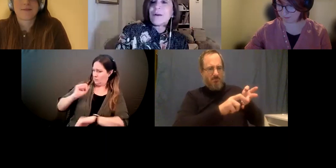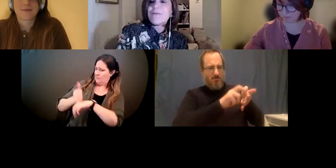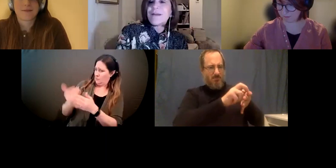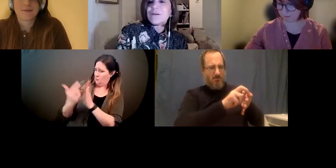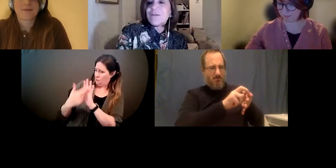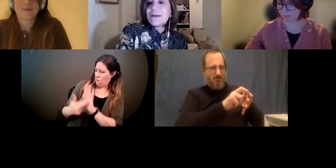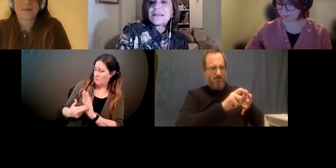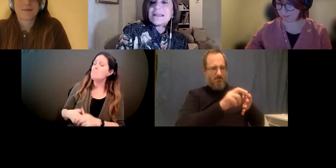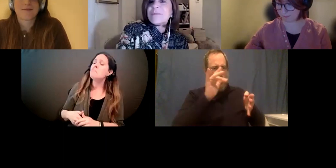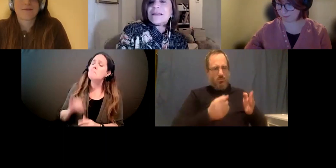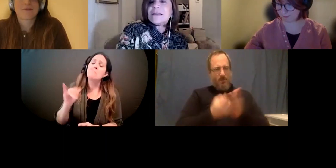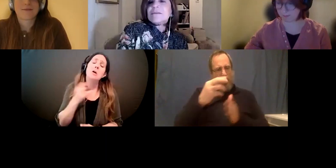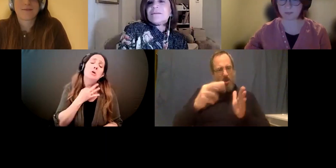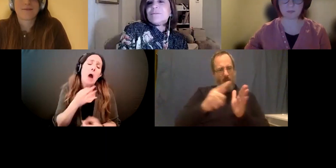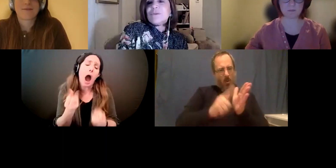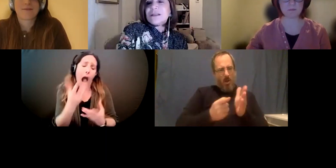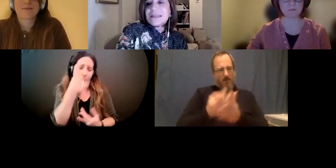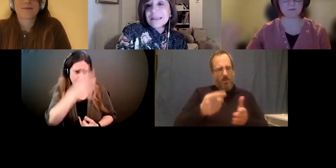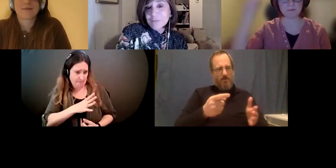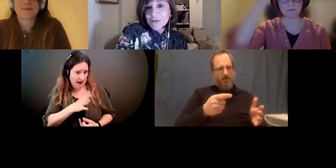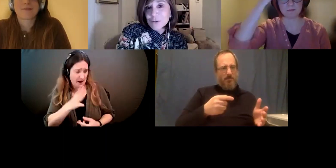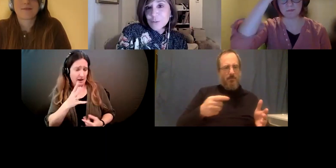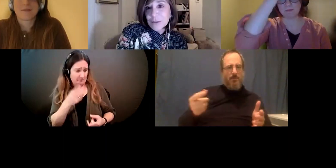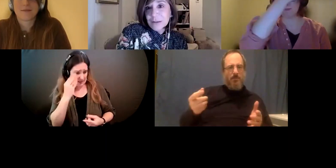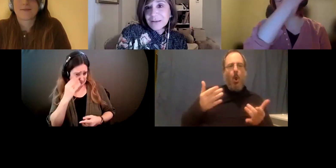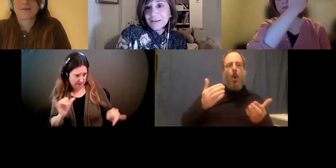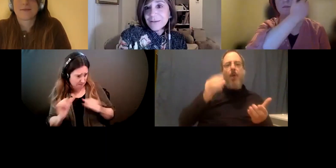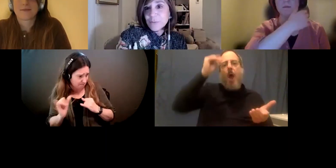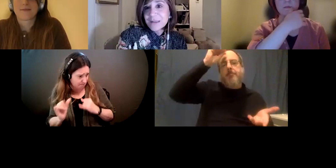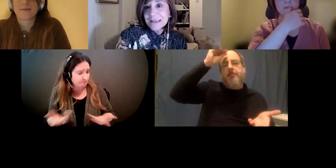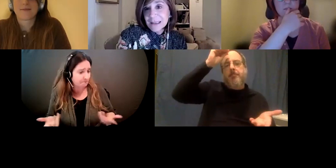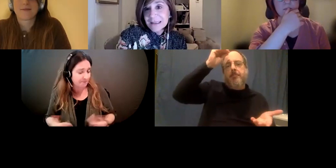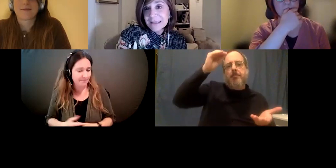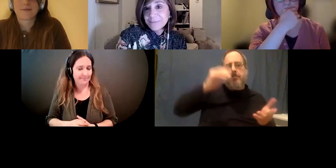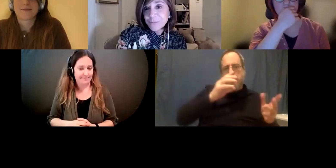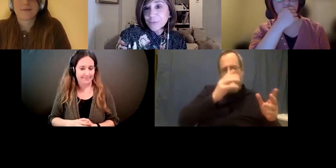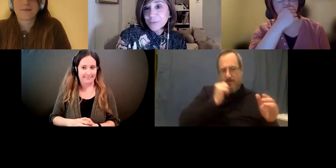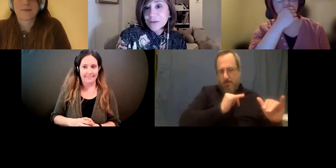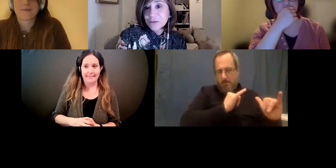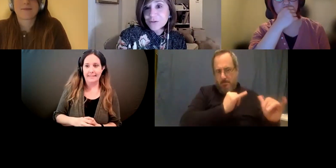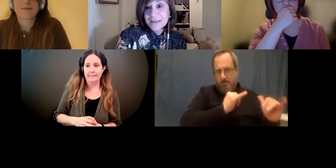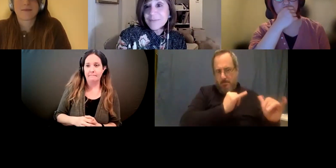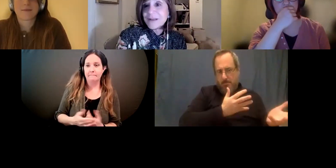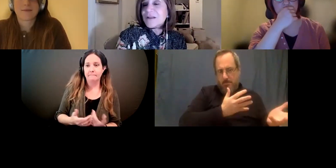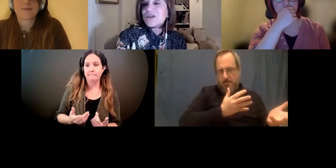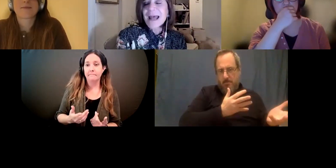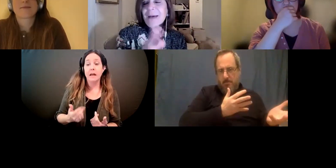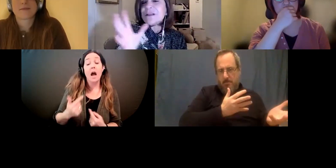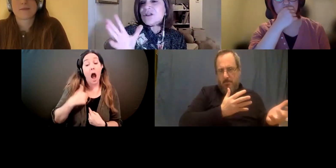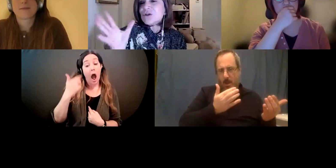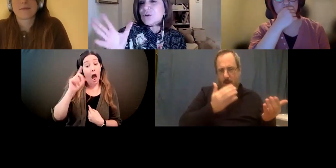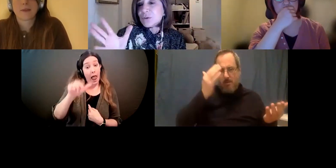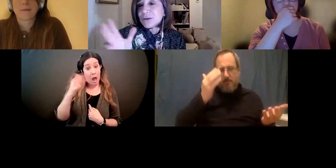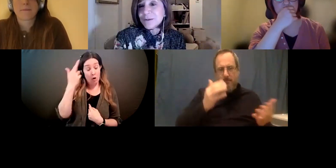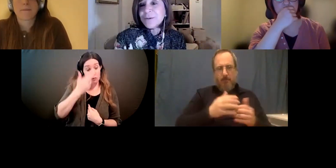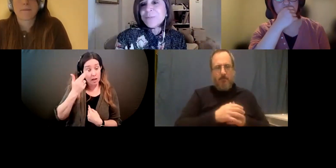you know, I found something that really didn't have to do with sex, with gender, just something that they just happened